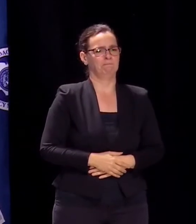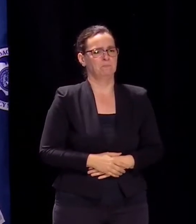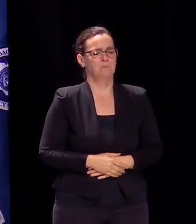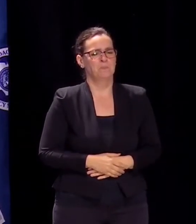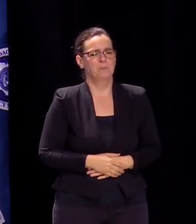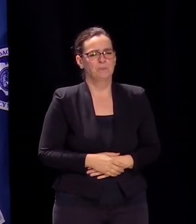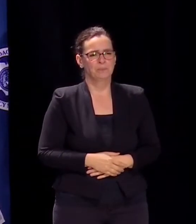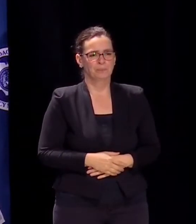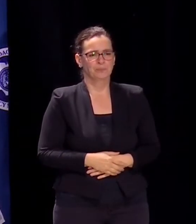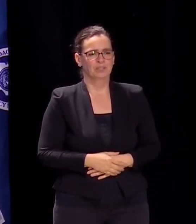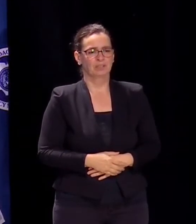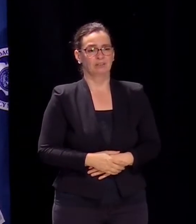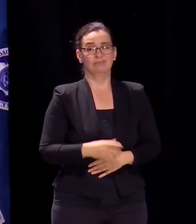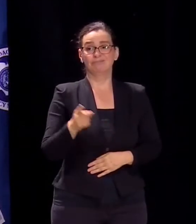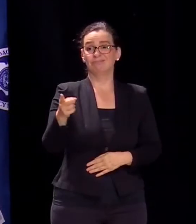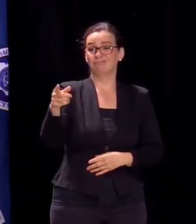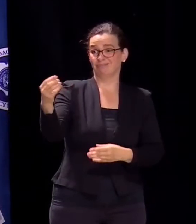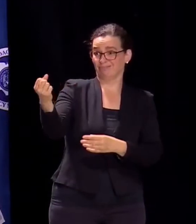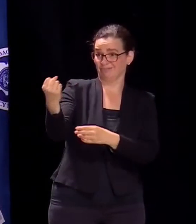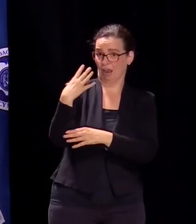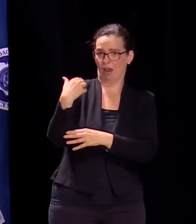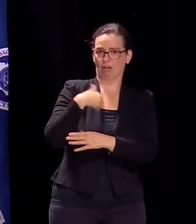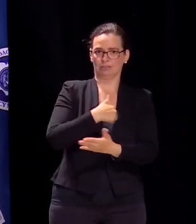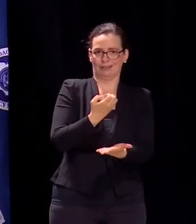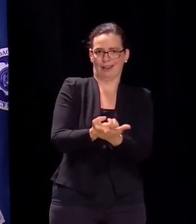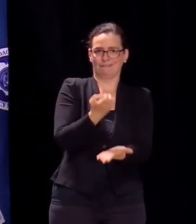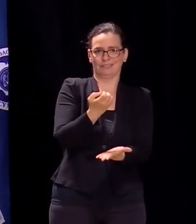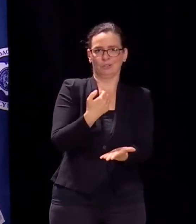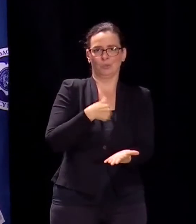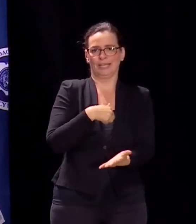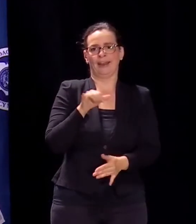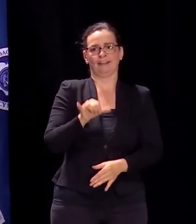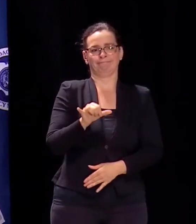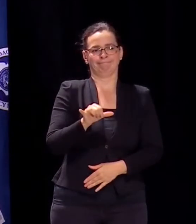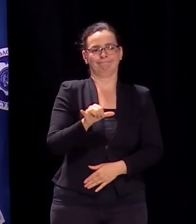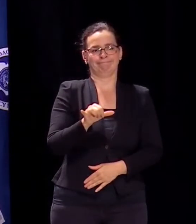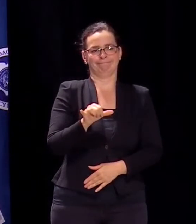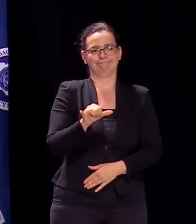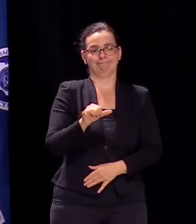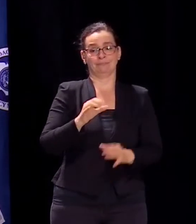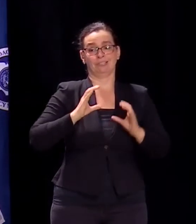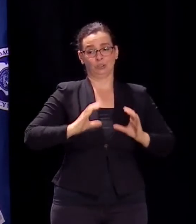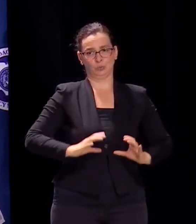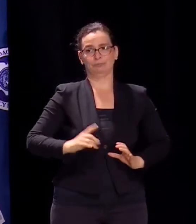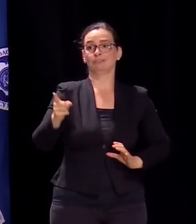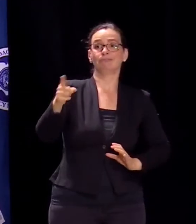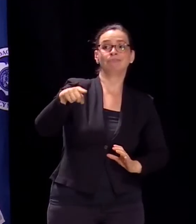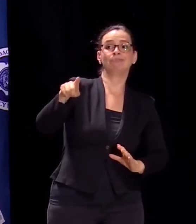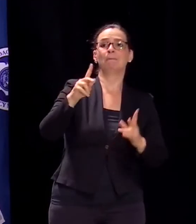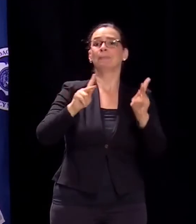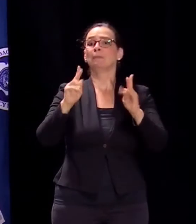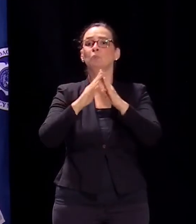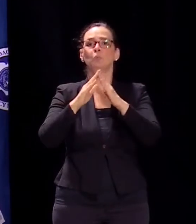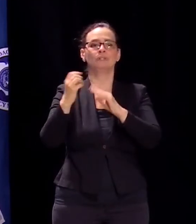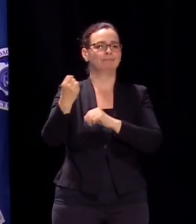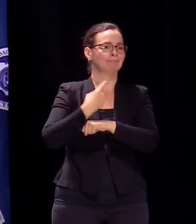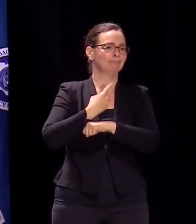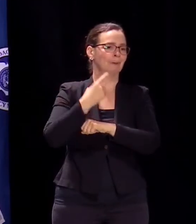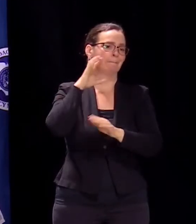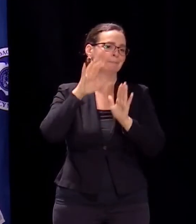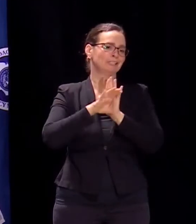produce evidence, like we have had from some of our citizens, that this is not being enforced, then it's easier for us to move forward